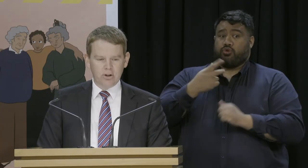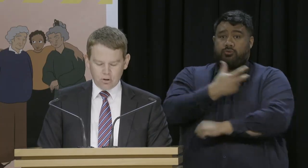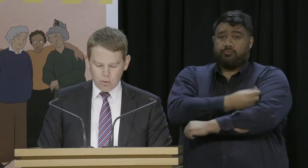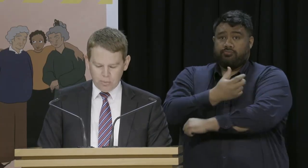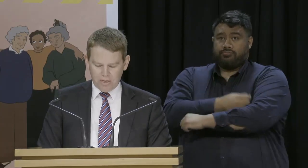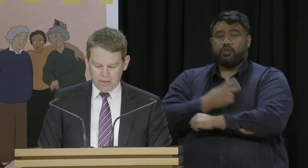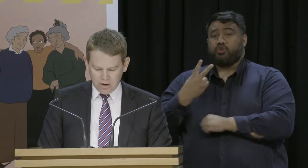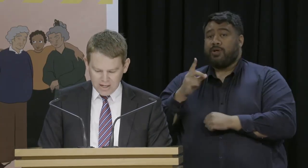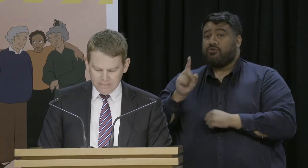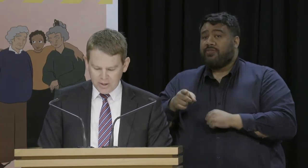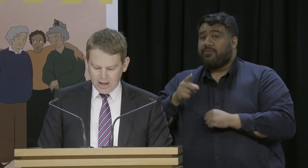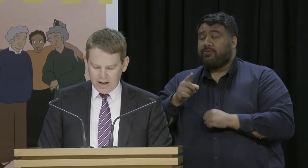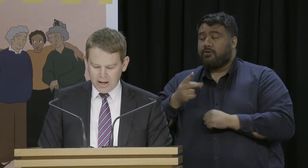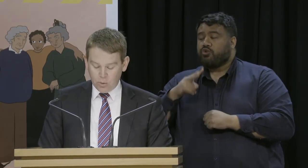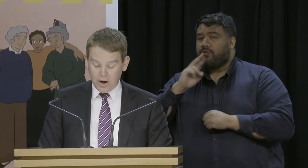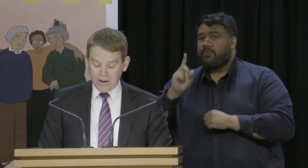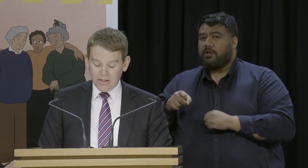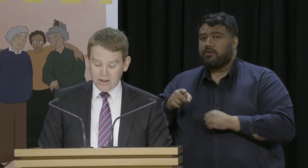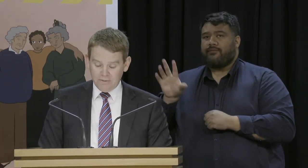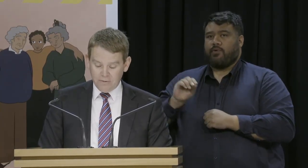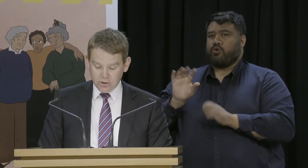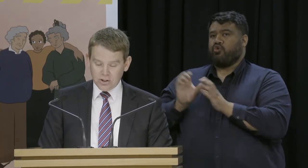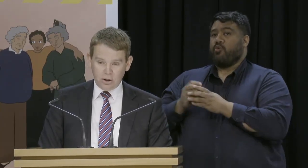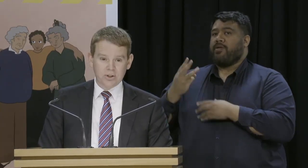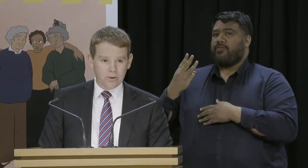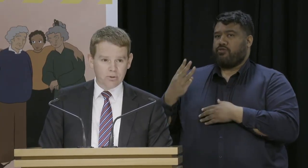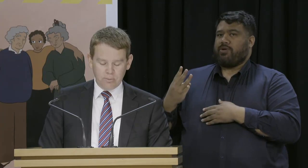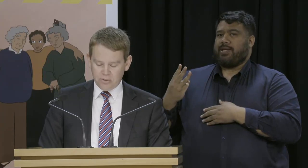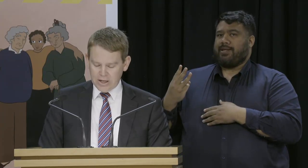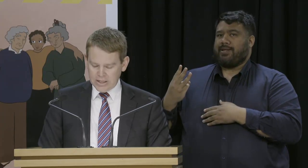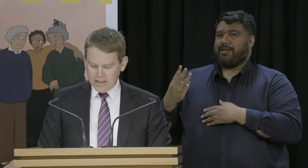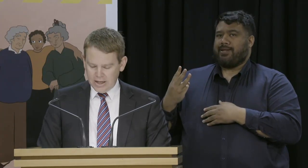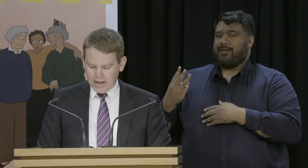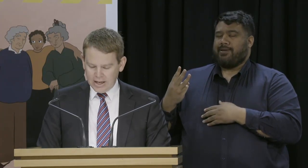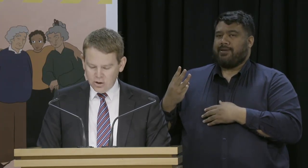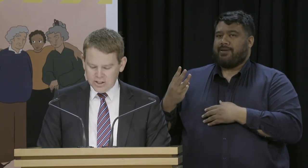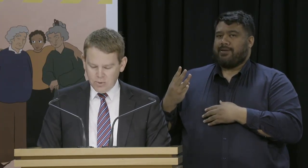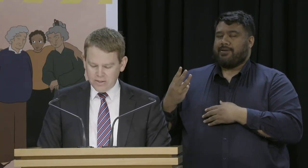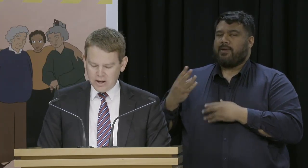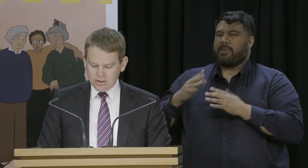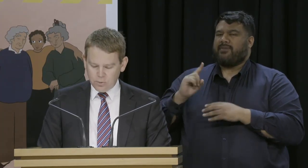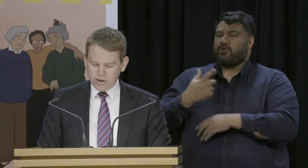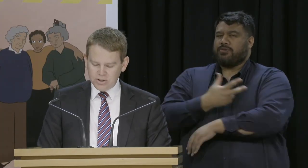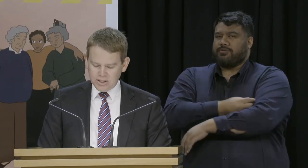206,406 are in Group 3, or have had their first dose from Group 3, and